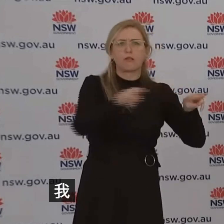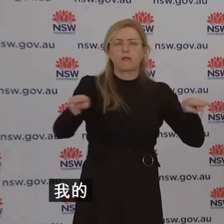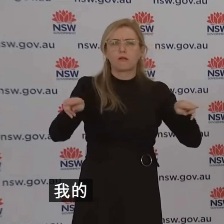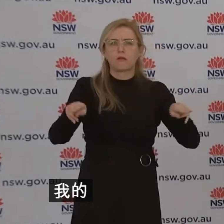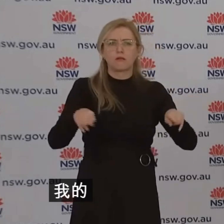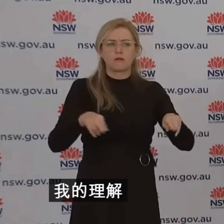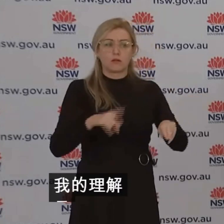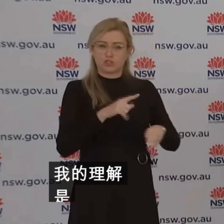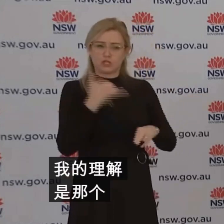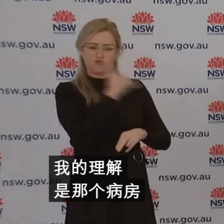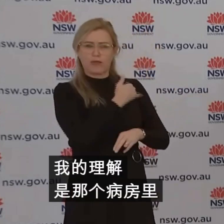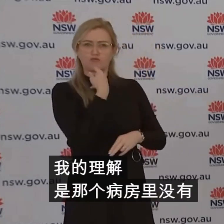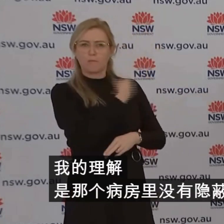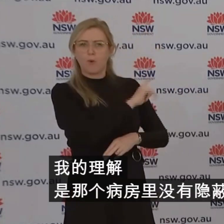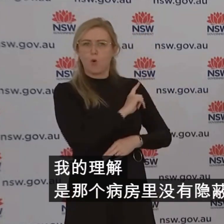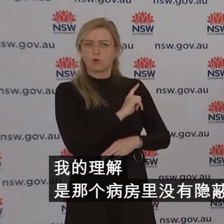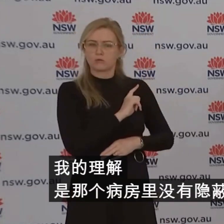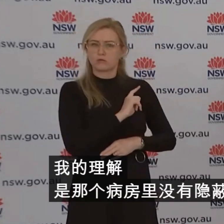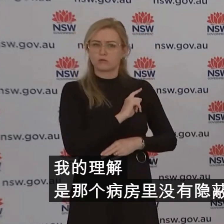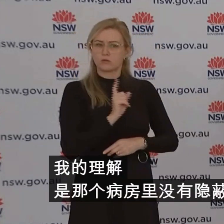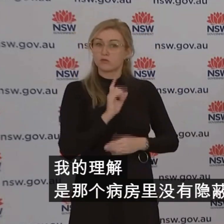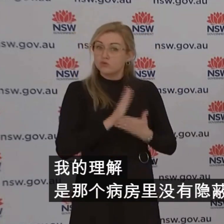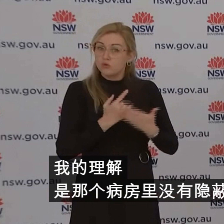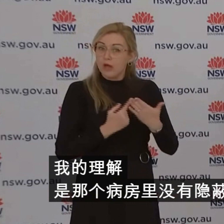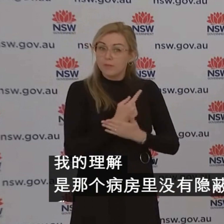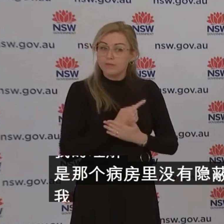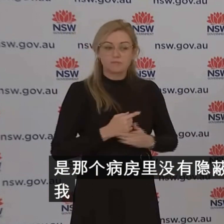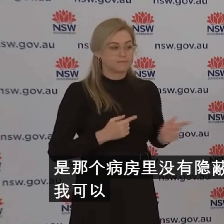My understanding is that there weren't COVID patients put in that ward.